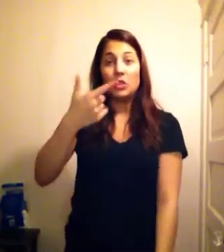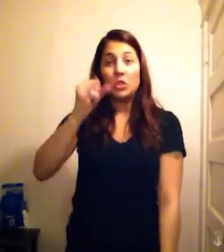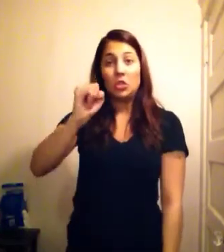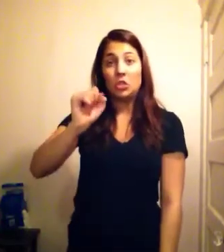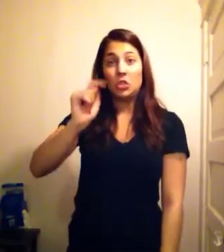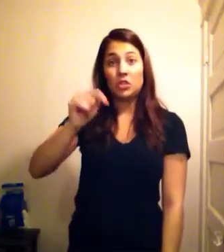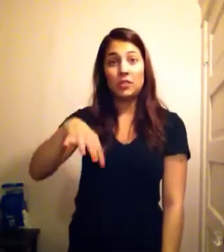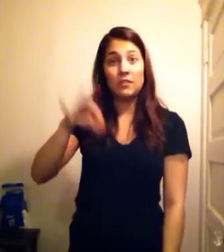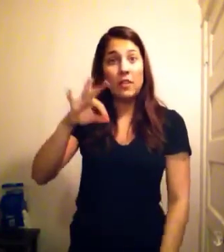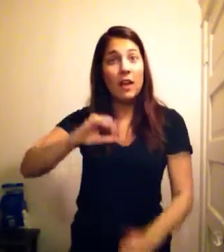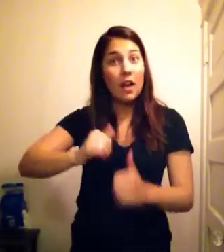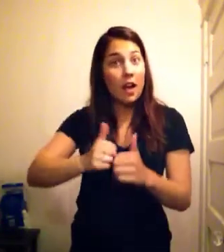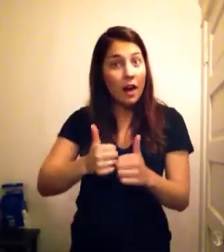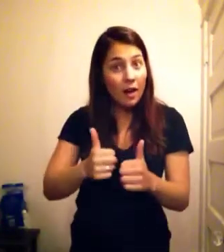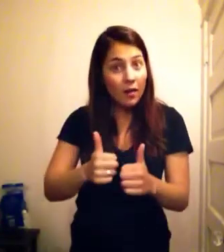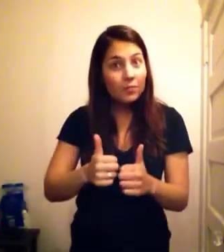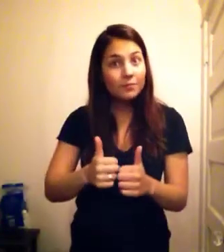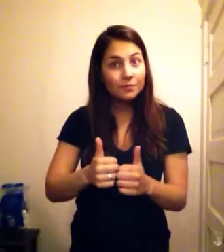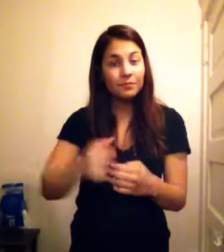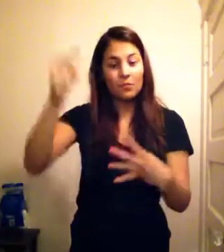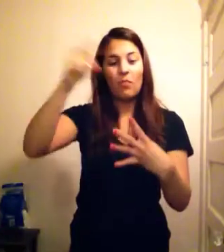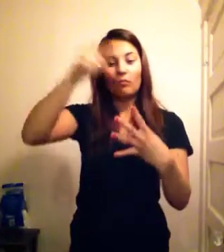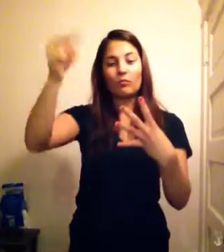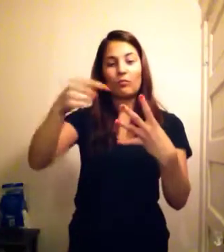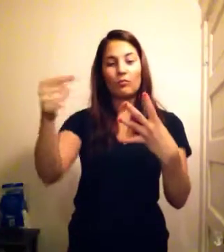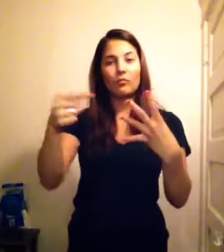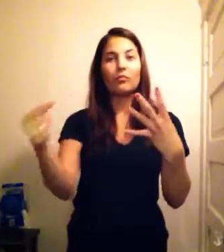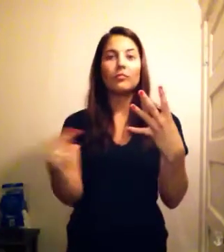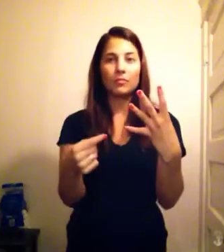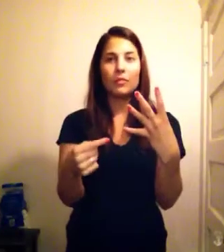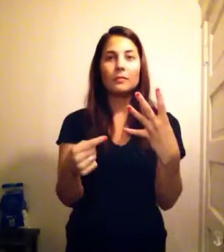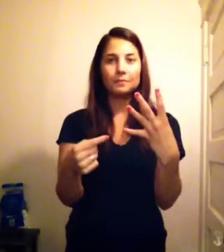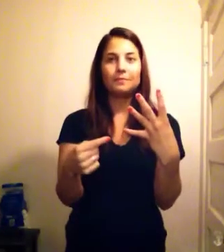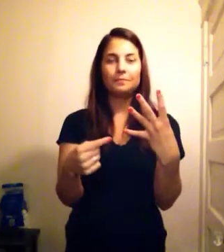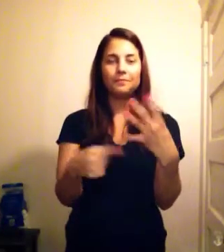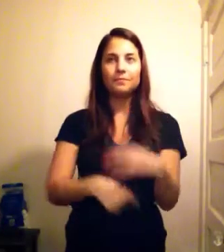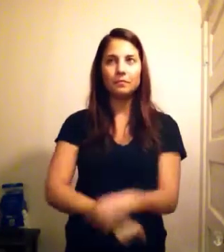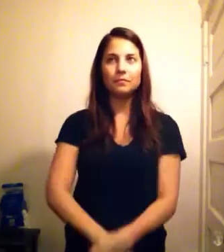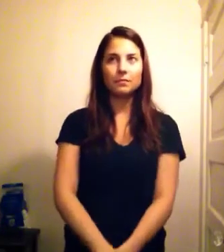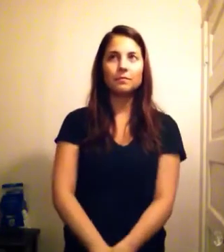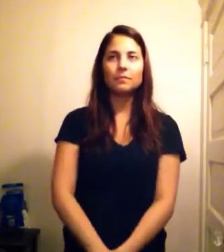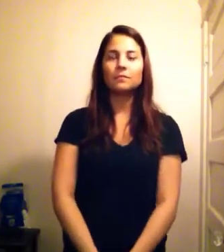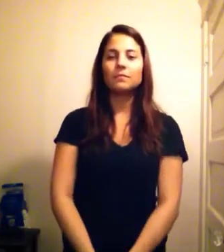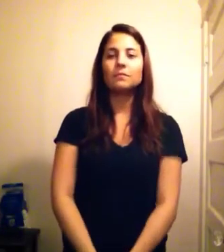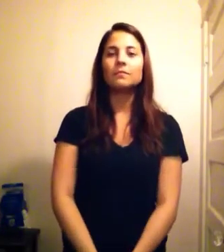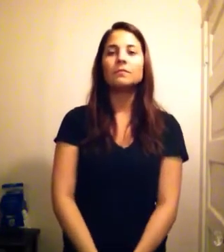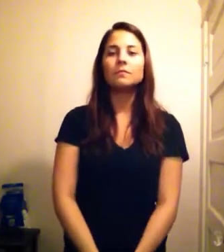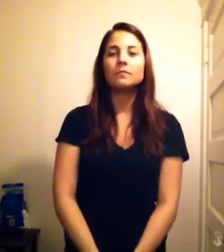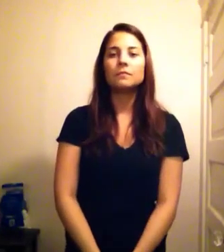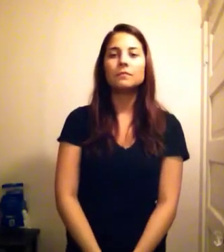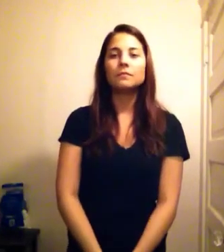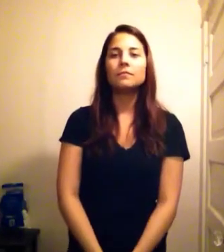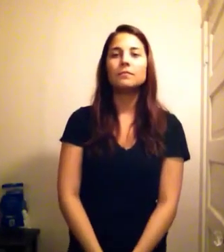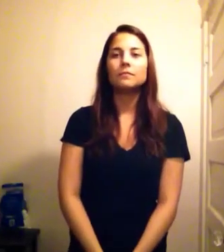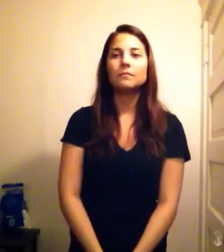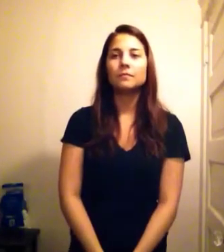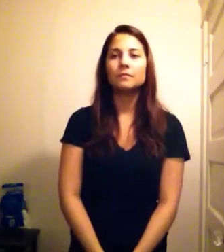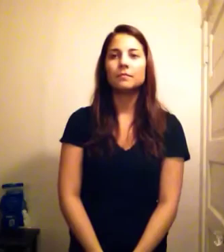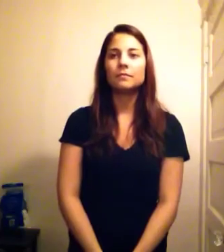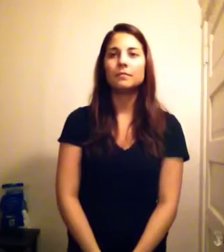and helping you quickly and efficiently find the gist of a piece of writing, no matter if it's a paragraph, a blog, a